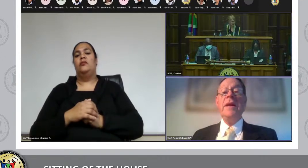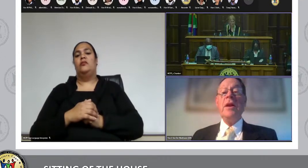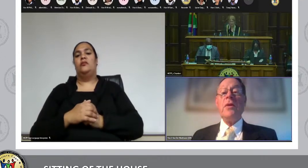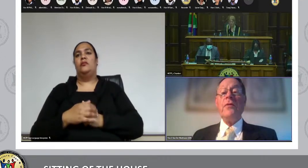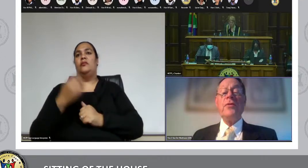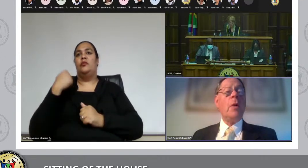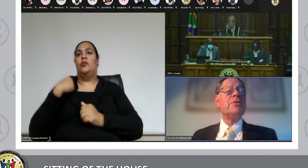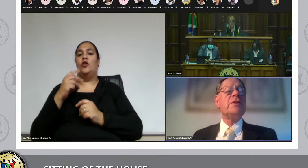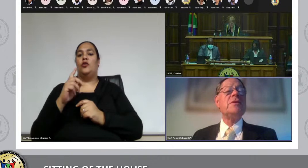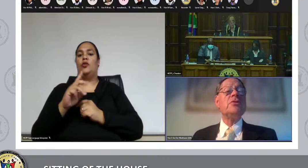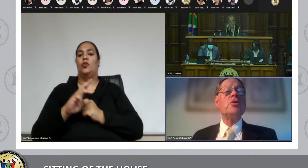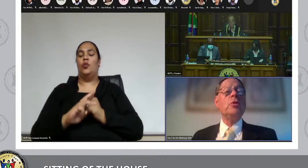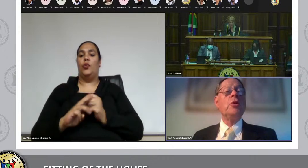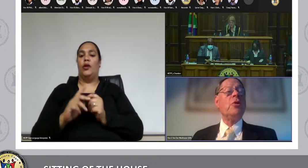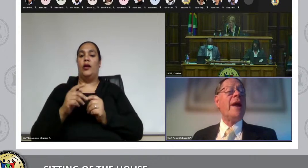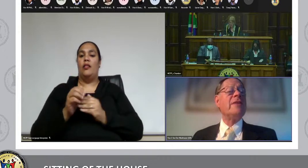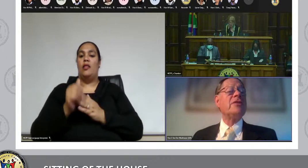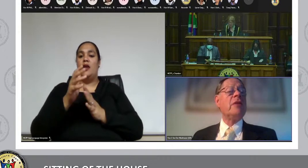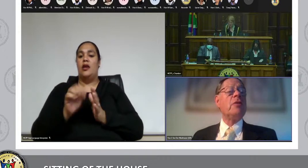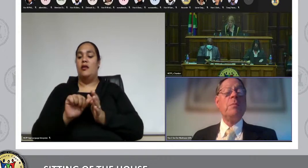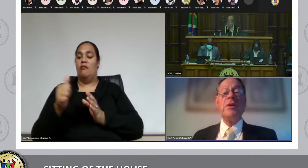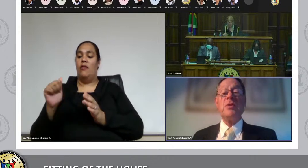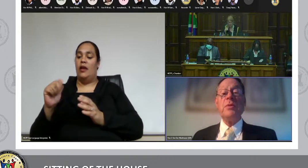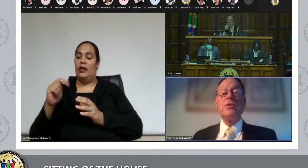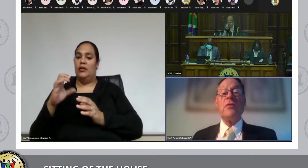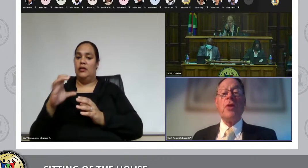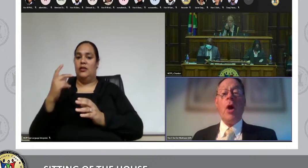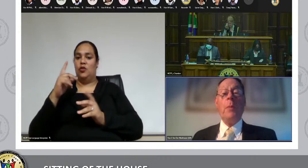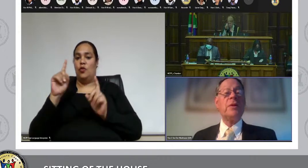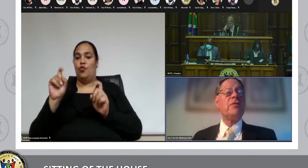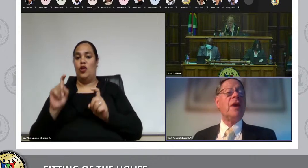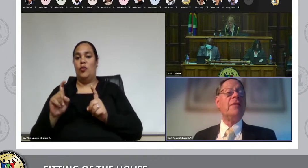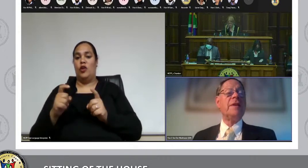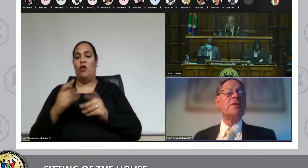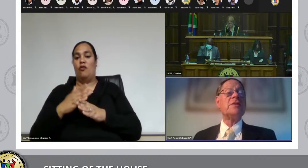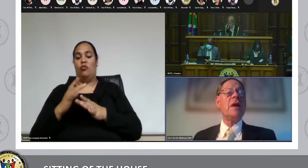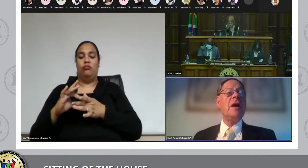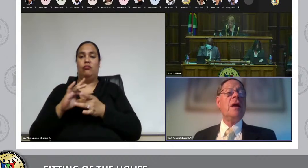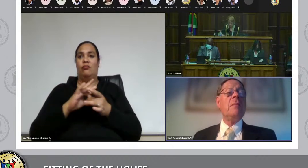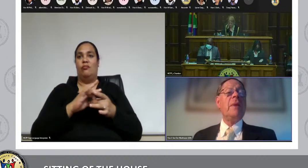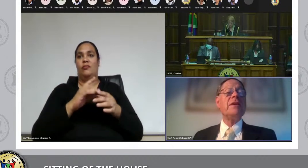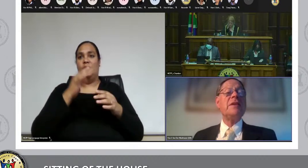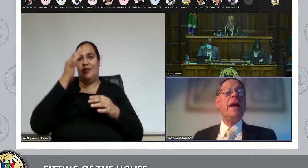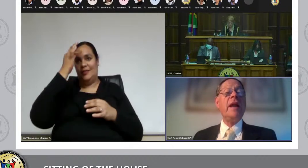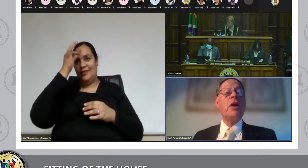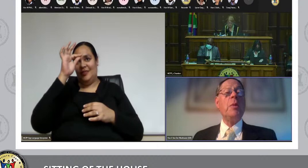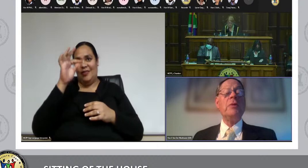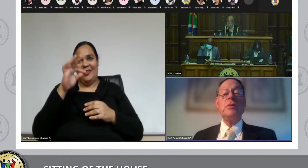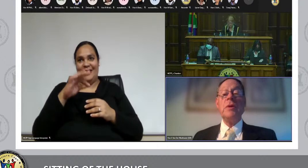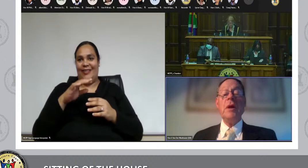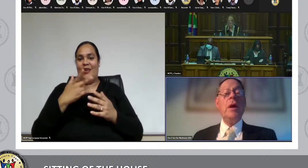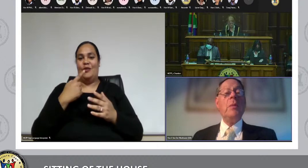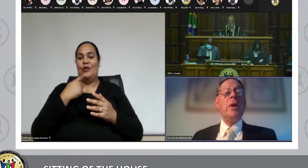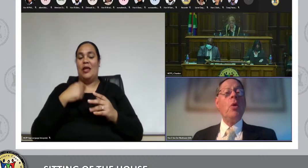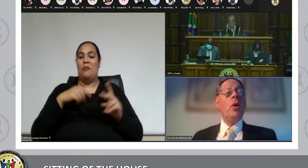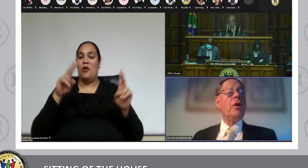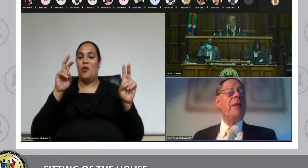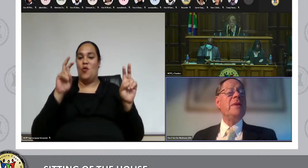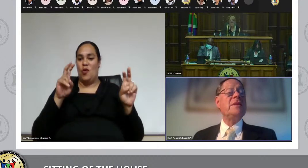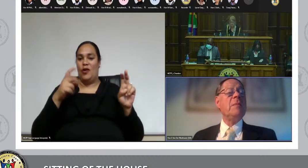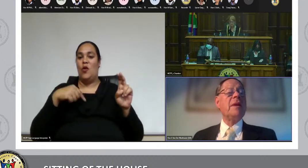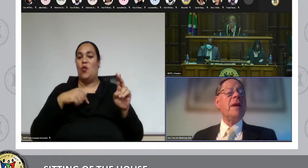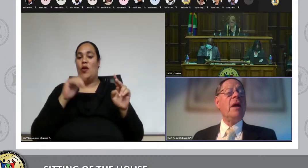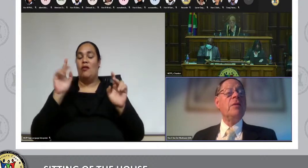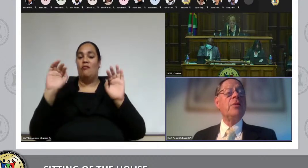last week the leader of the opposition sought to grandstand on principles of cooperative governance by saying, and I quote, "We call